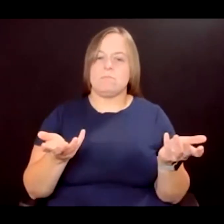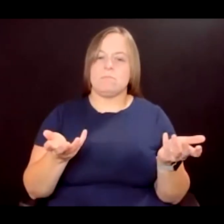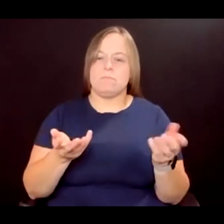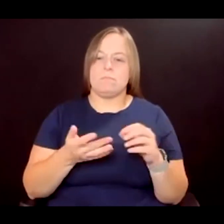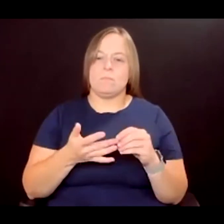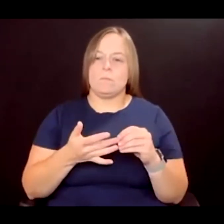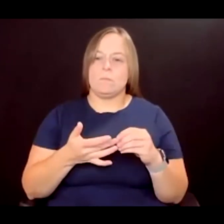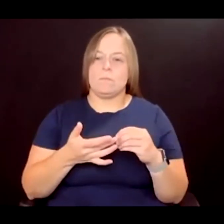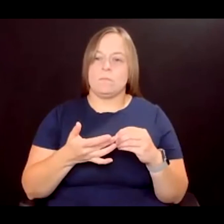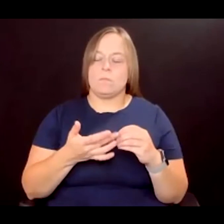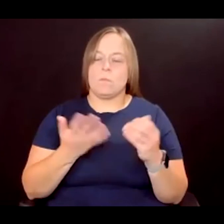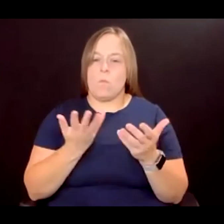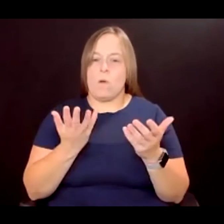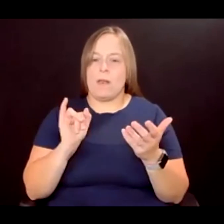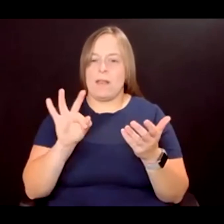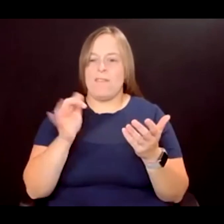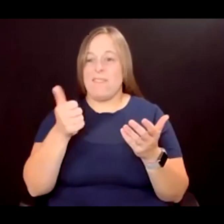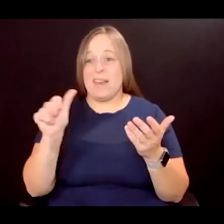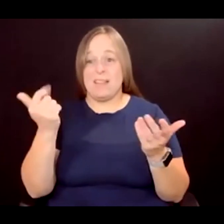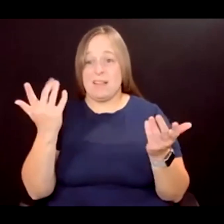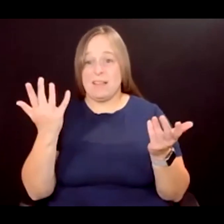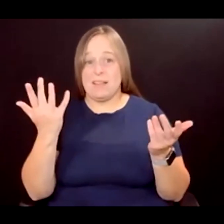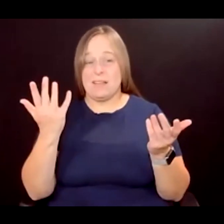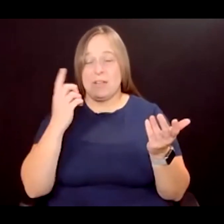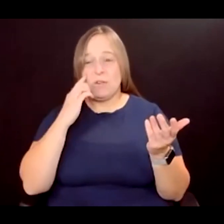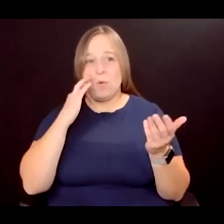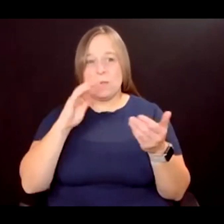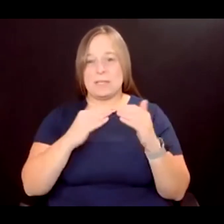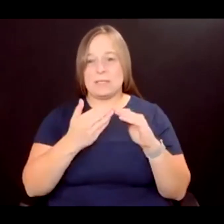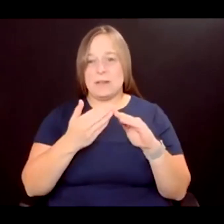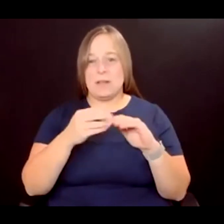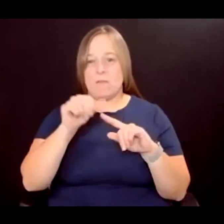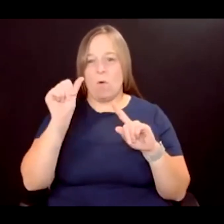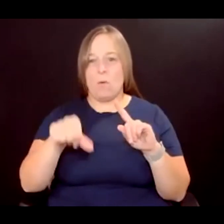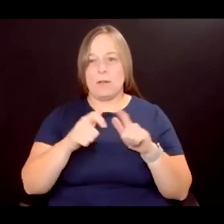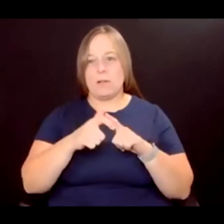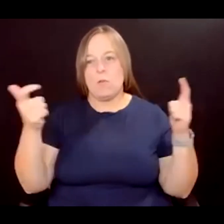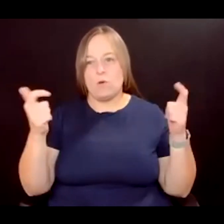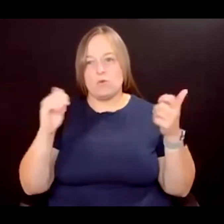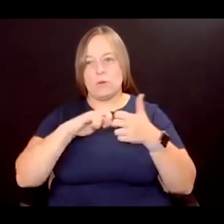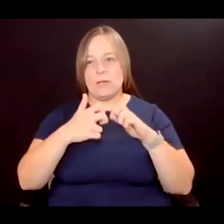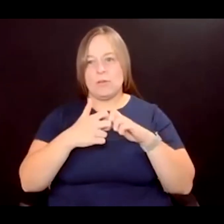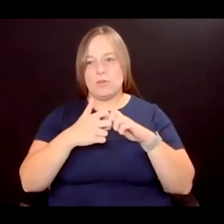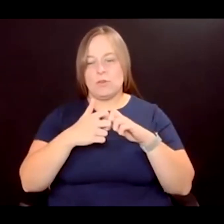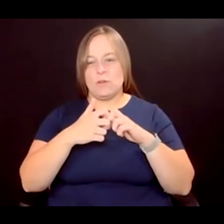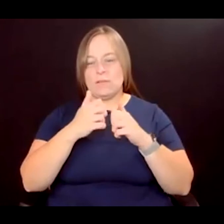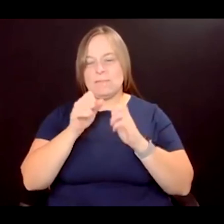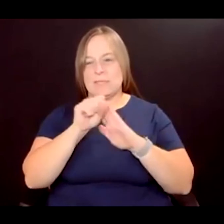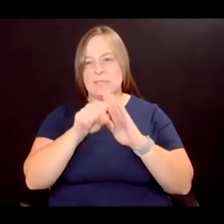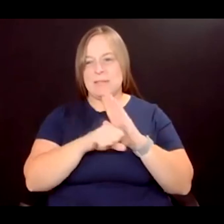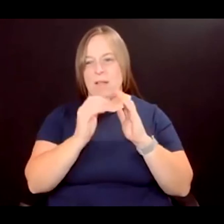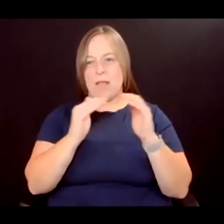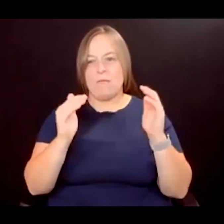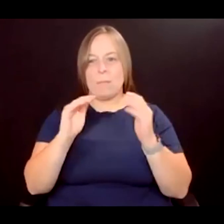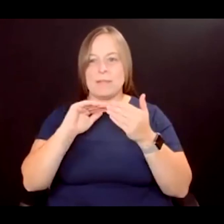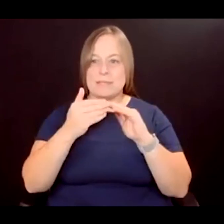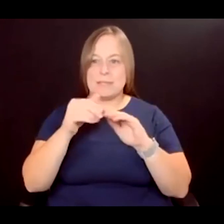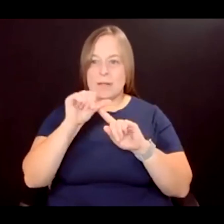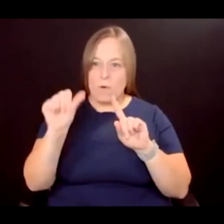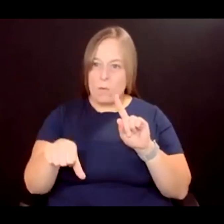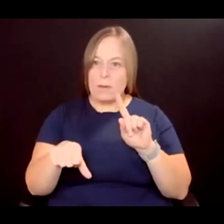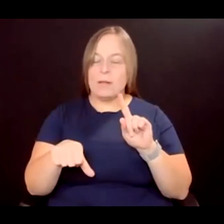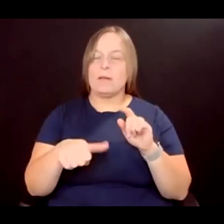and finance, both of which I managed global workforces working from home. So if I had to pick one, if you forced